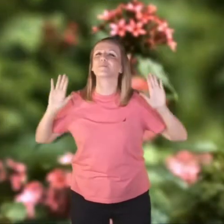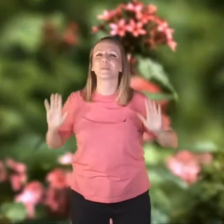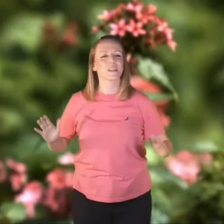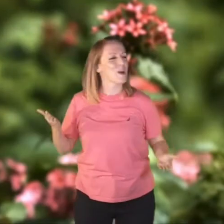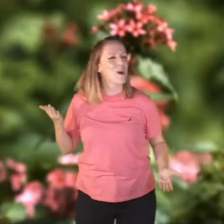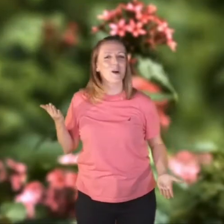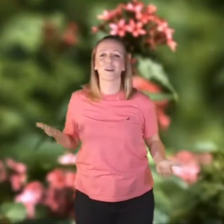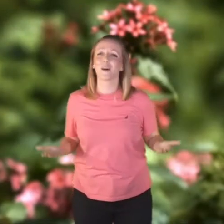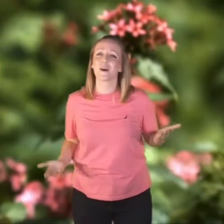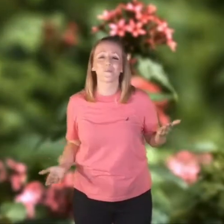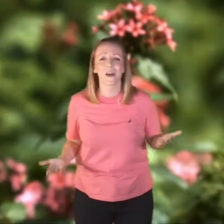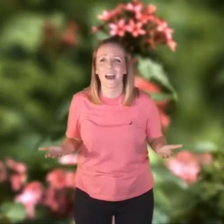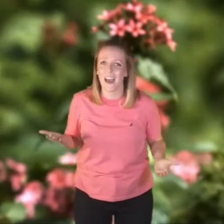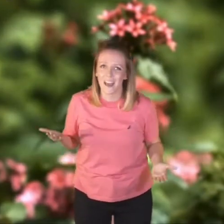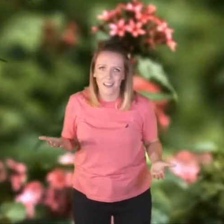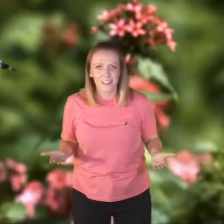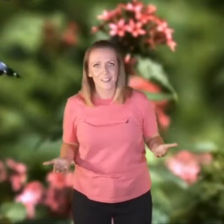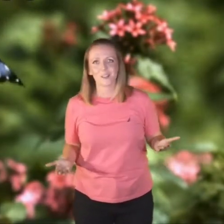Some beyond